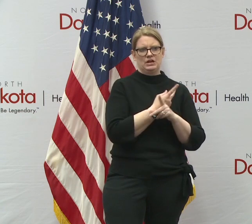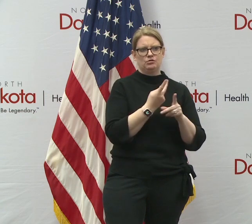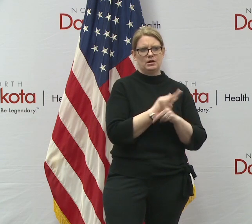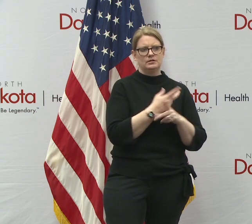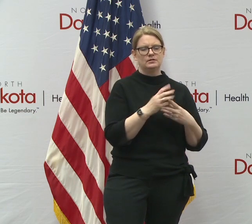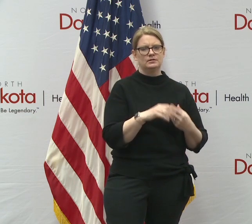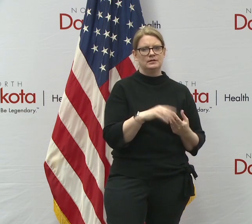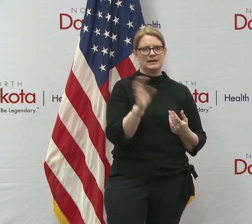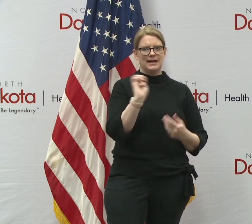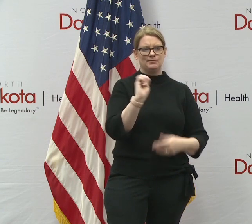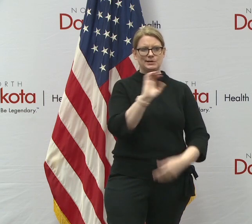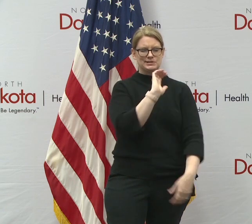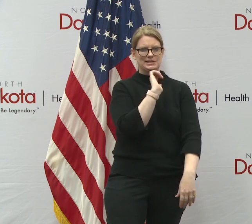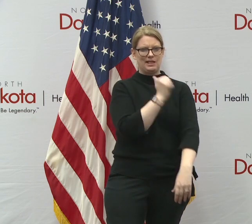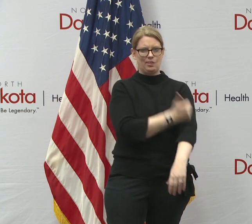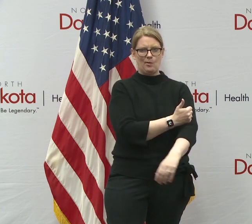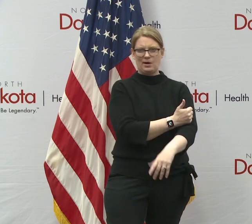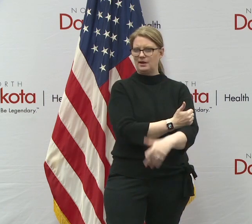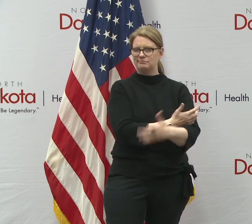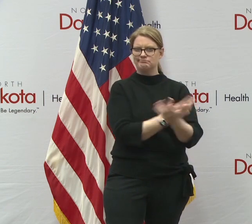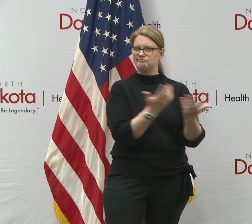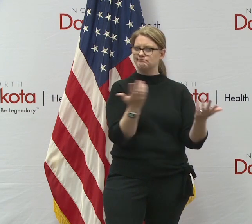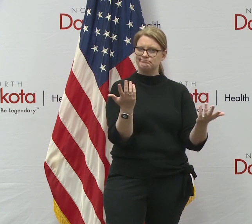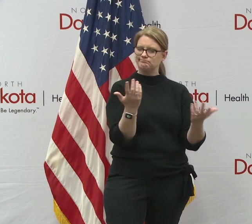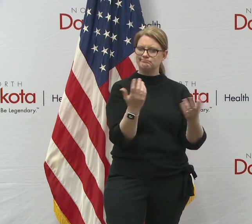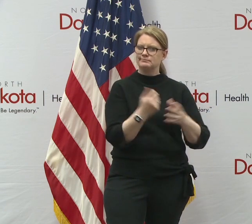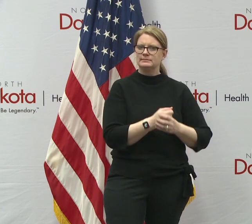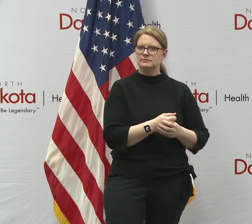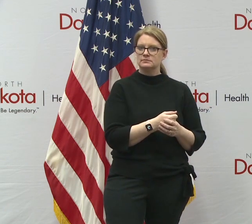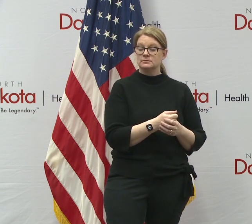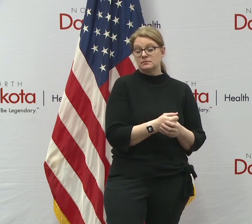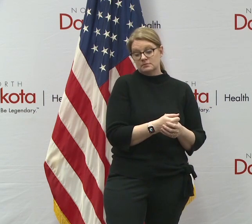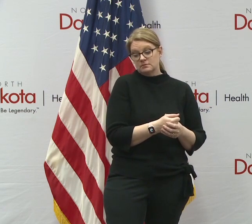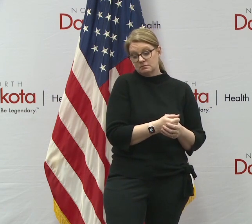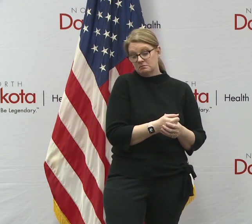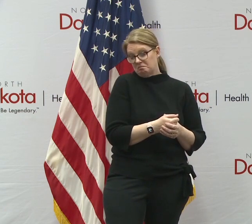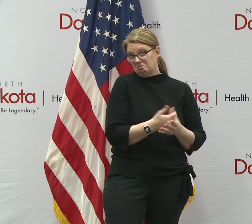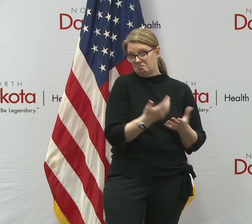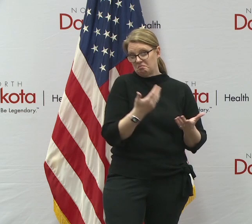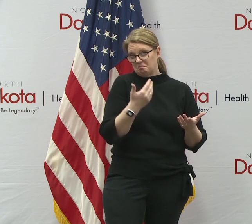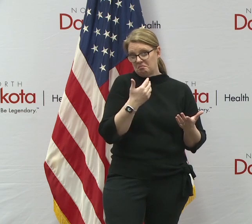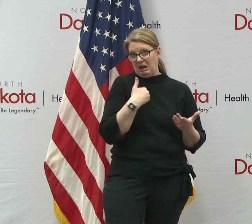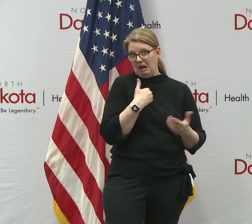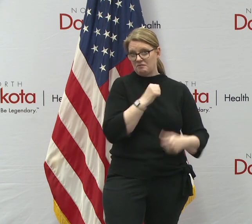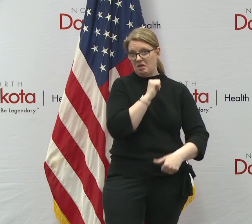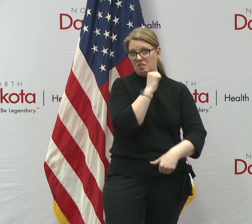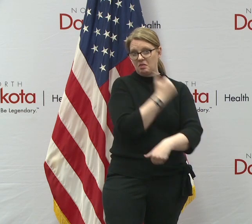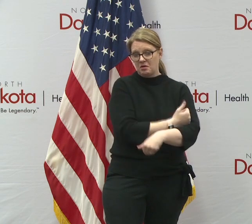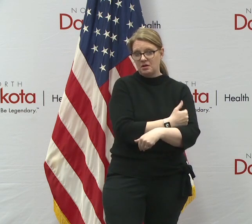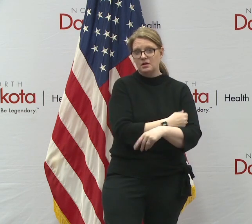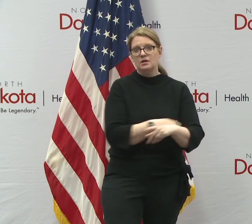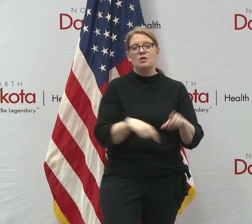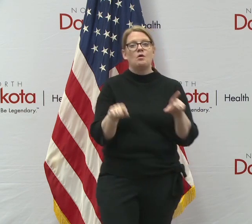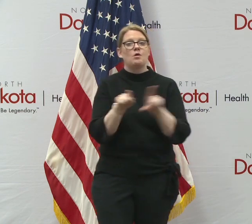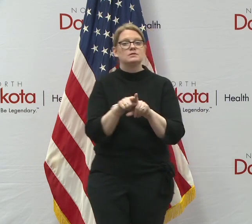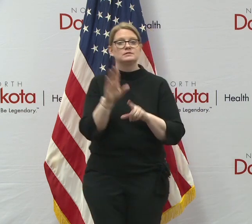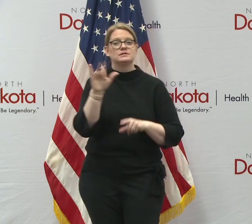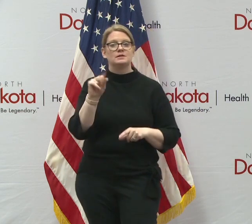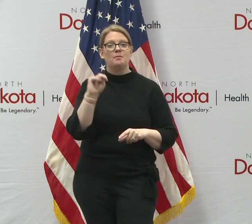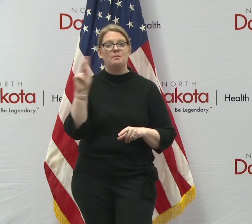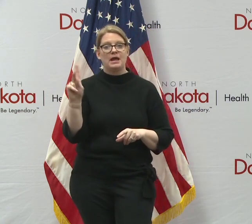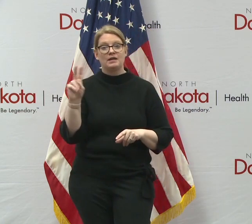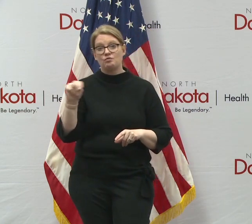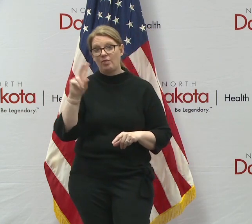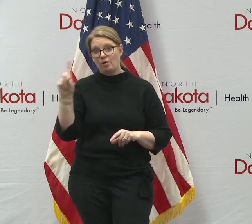under emergency authority, we've got quite a bit of authority, but we've also got the Bank of North Dakota,